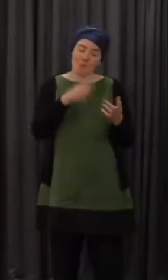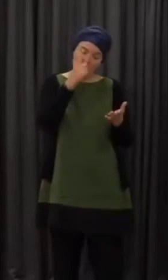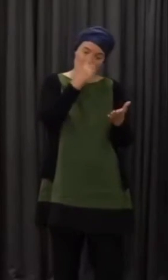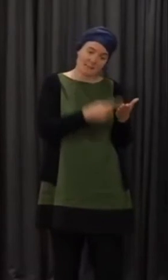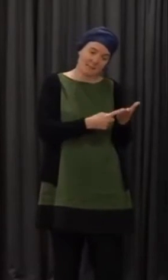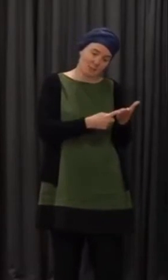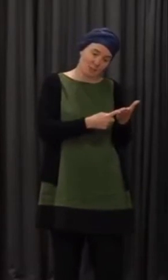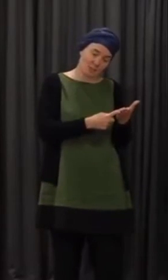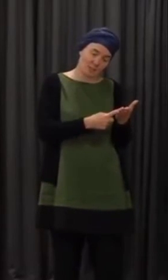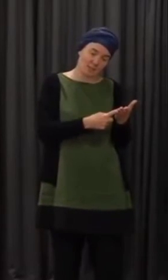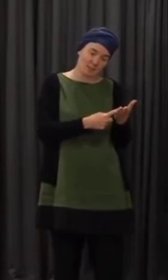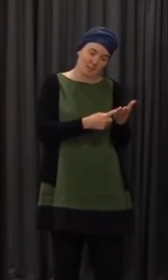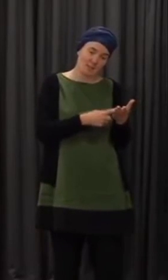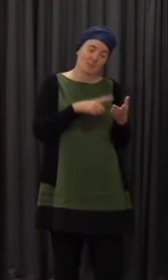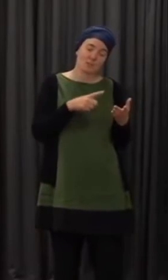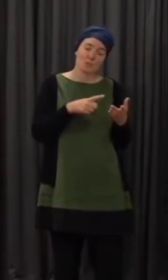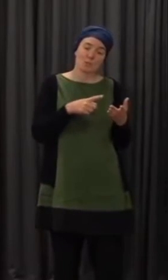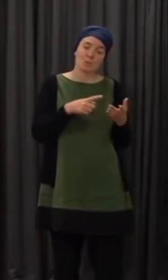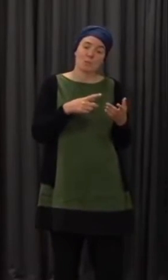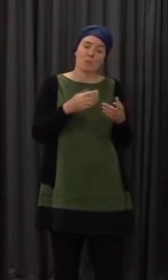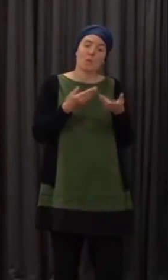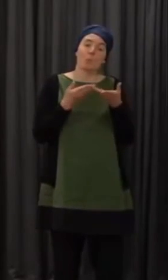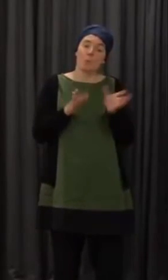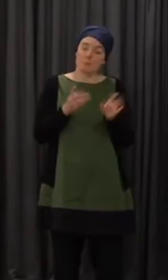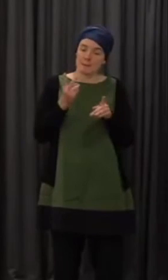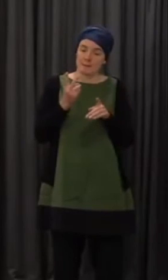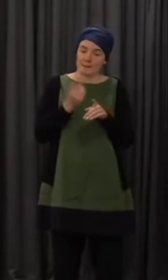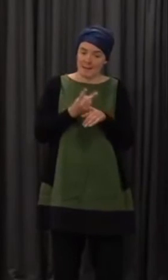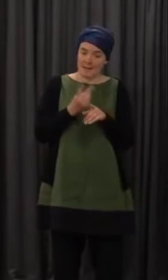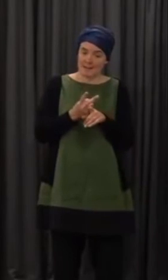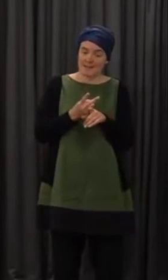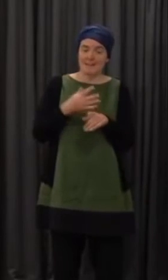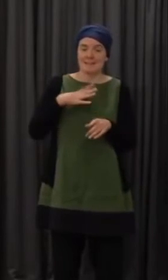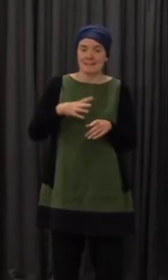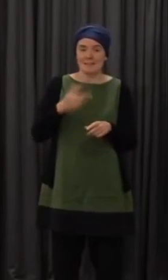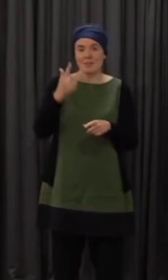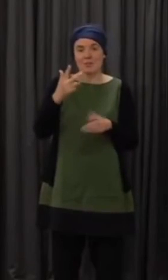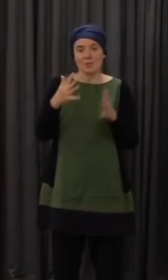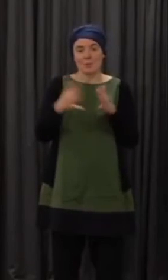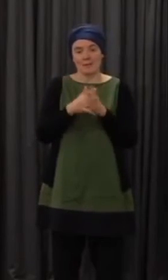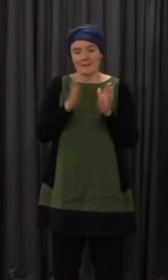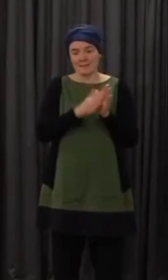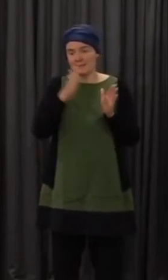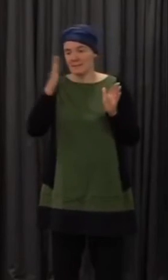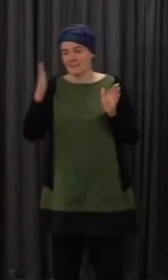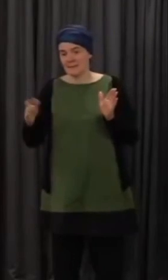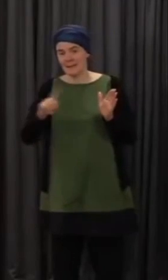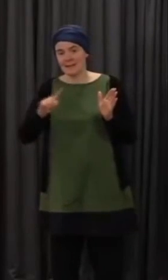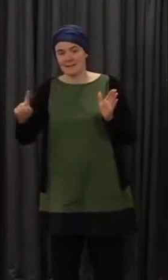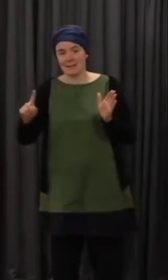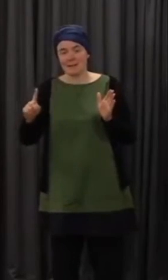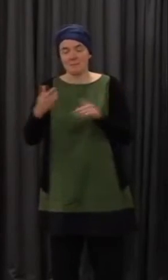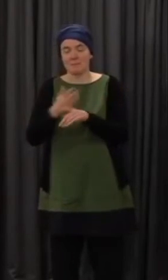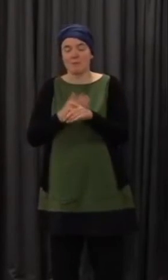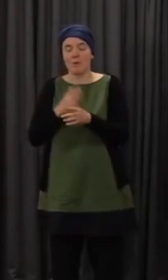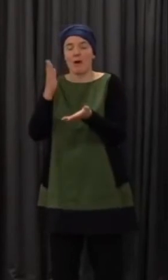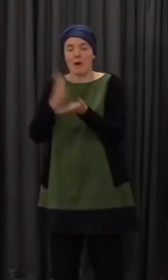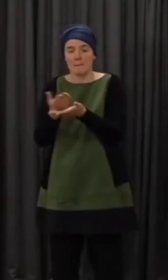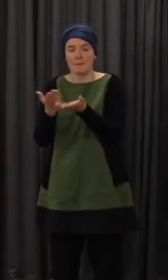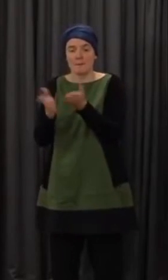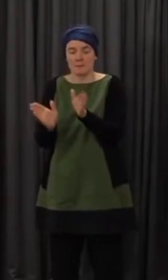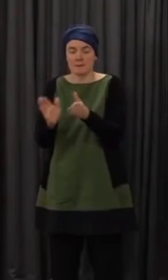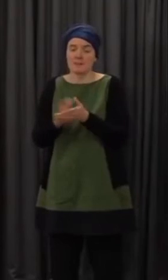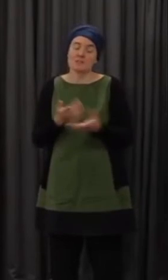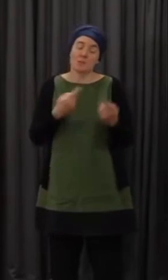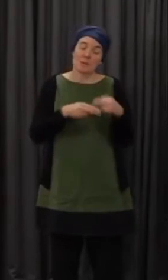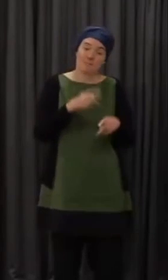to reopen schools for schools to be reopened. So if we were to have decided today, the earliest schools